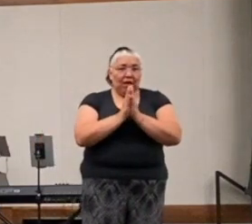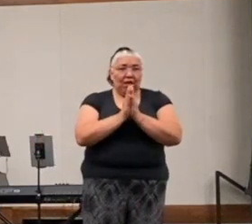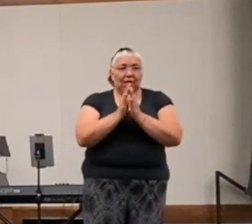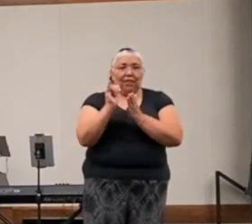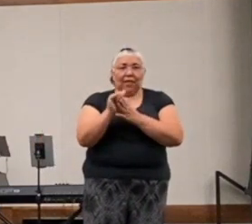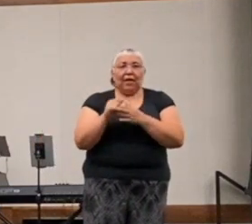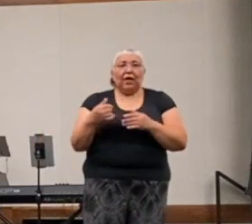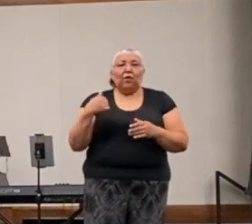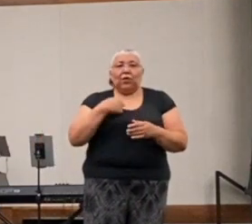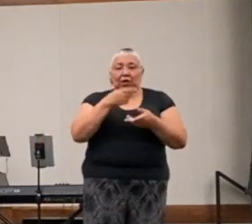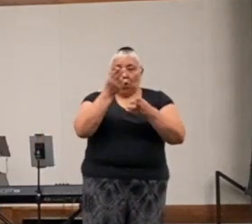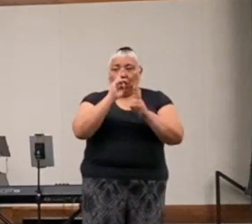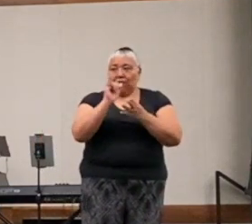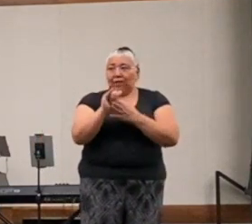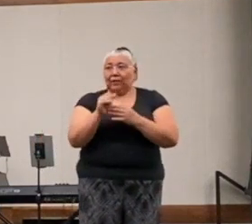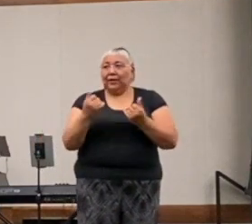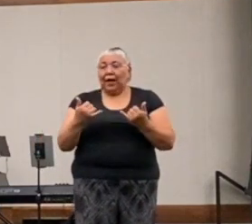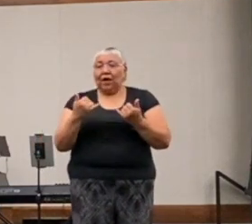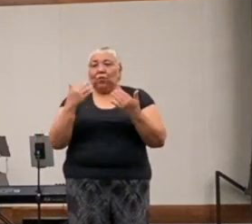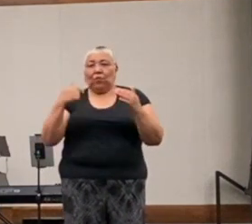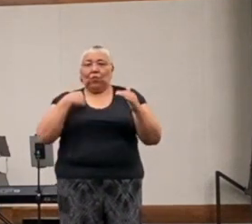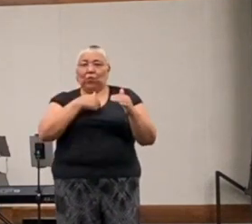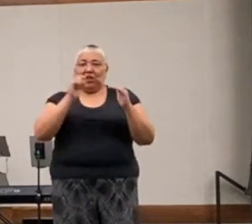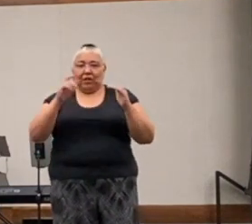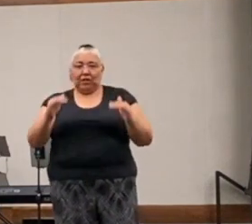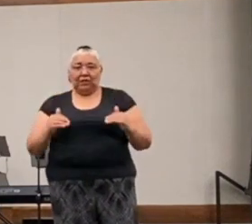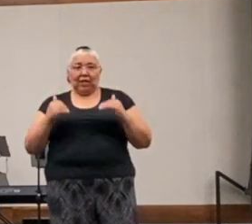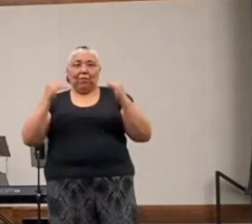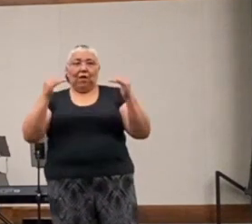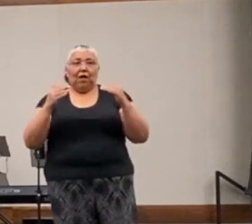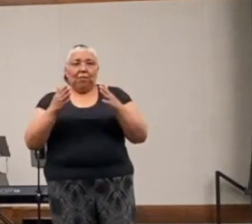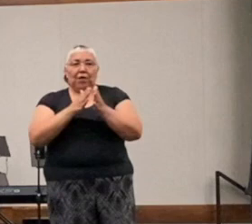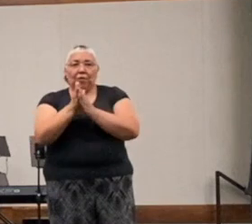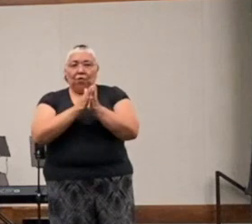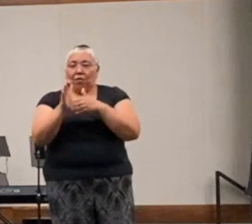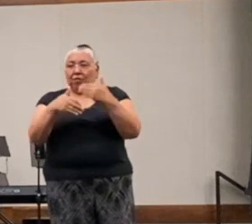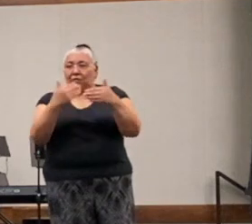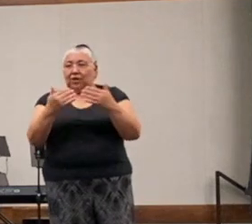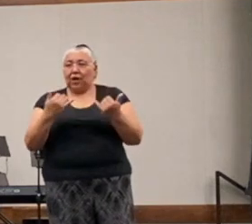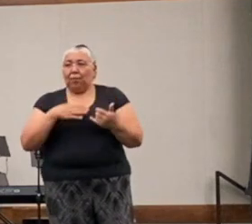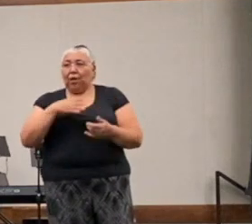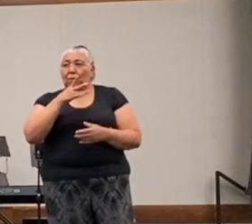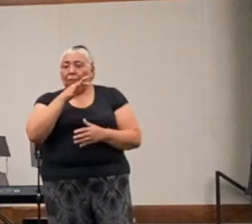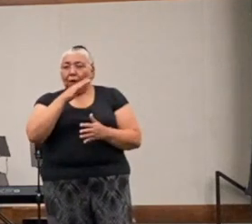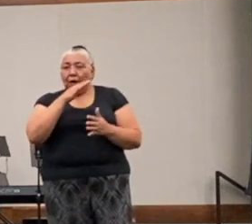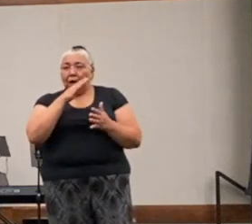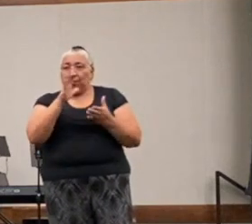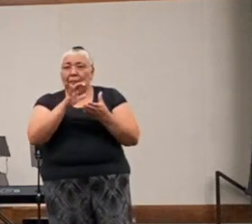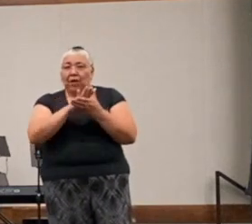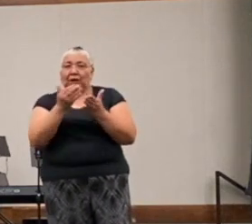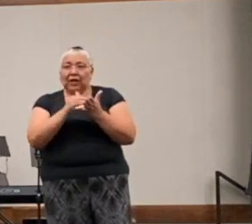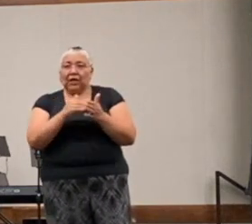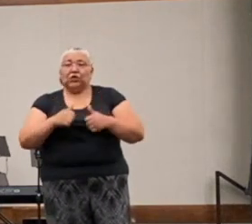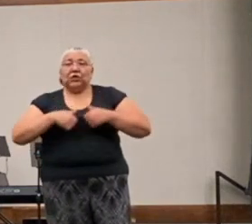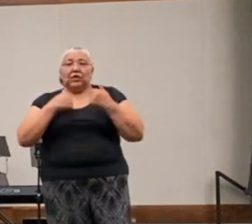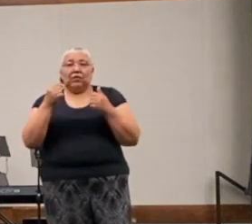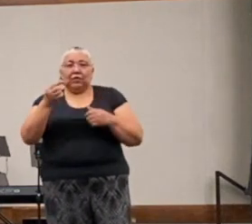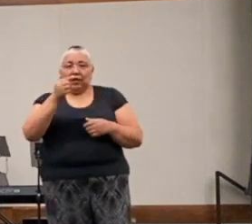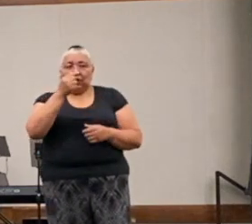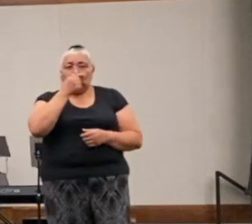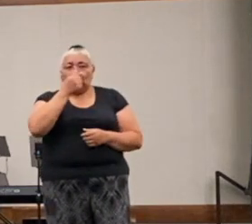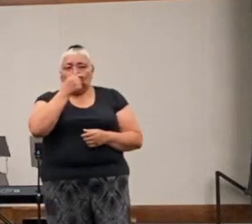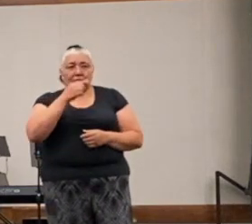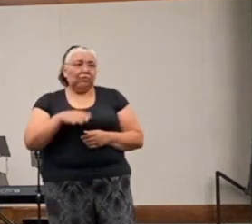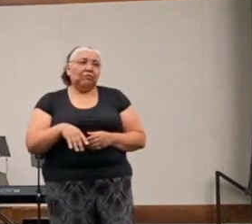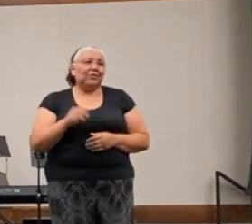to honor them, right? And so we need to step up and to move forward. Now, my mom has now been remarried. She lives in Greeley. And